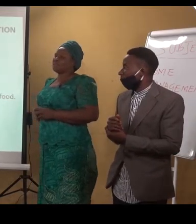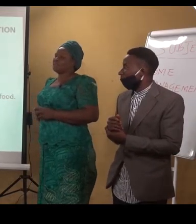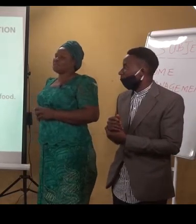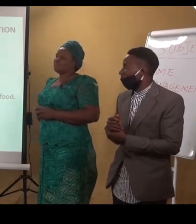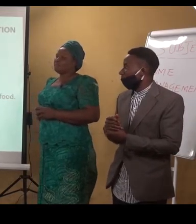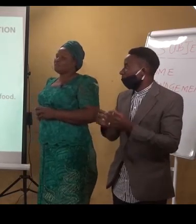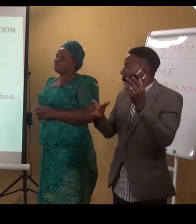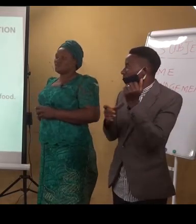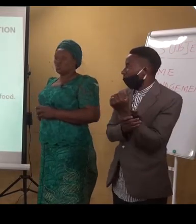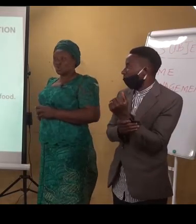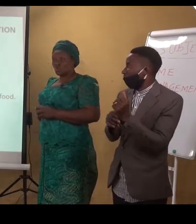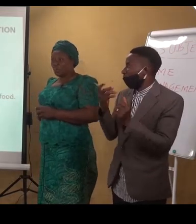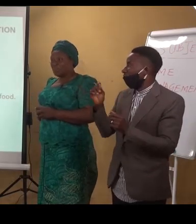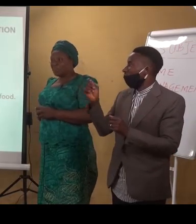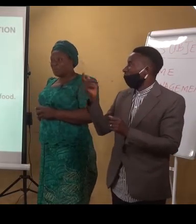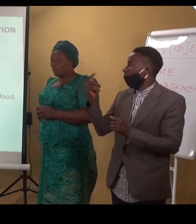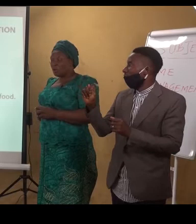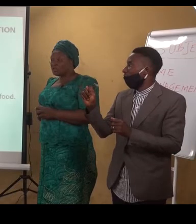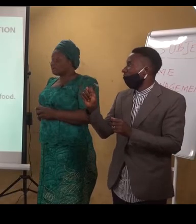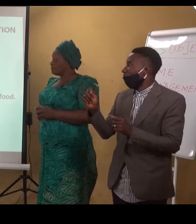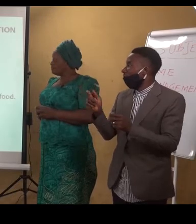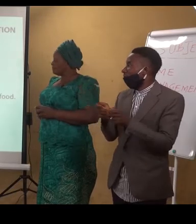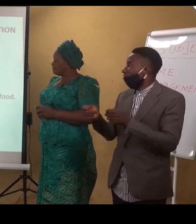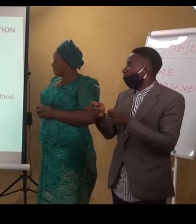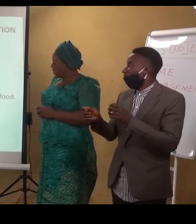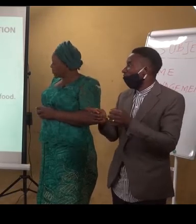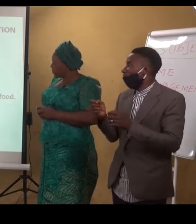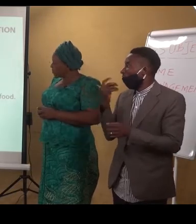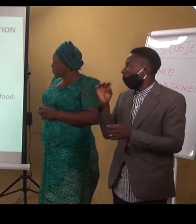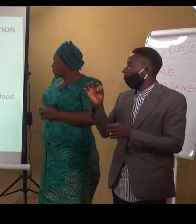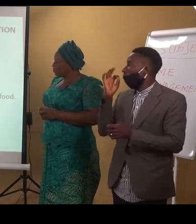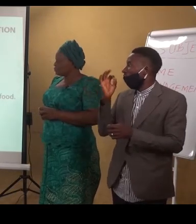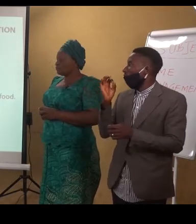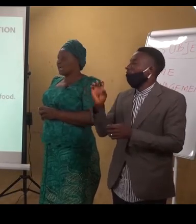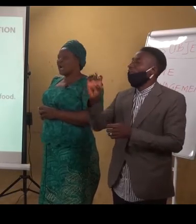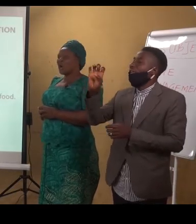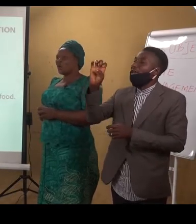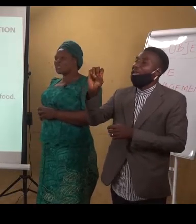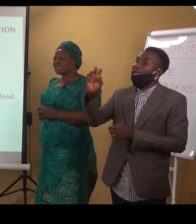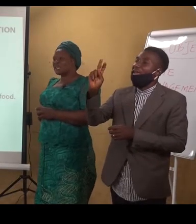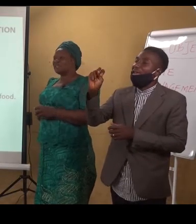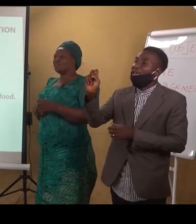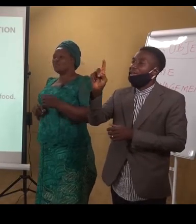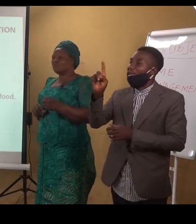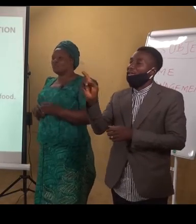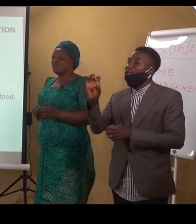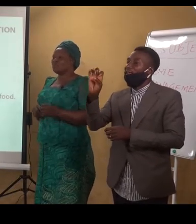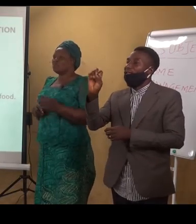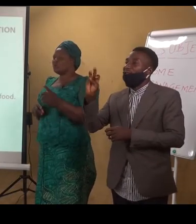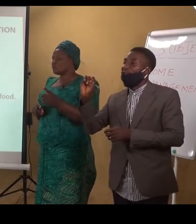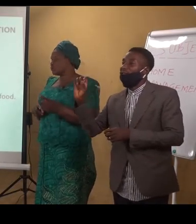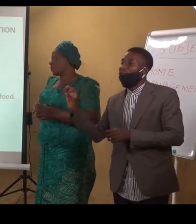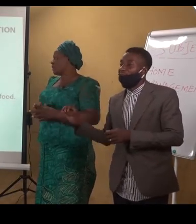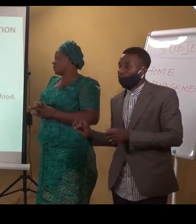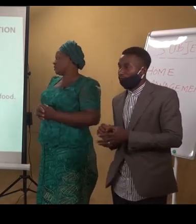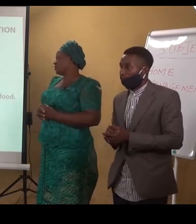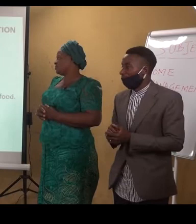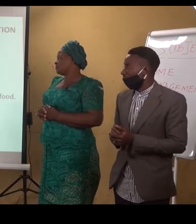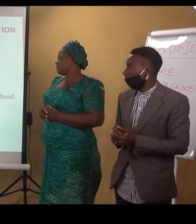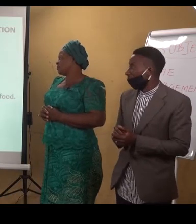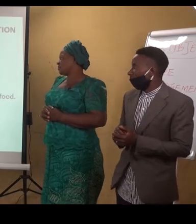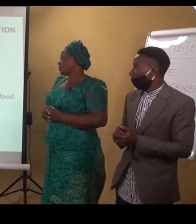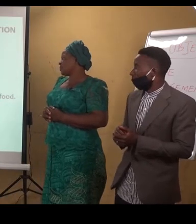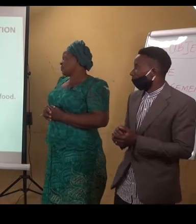enzymes to stop them from what? Entering the food and causing food